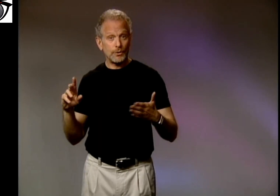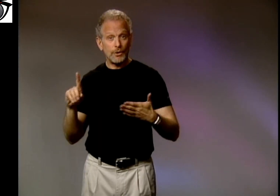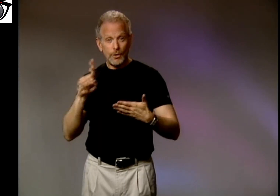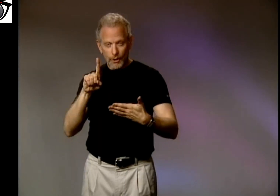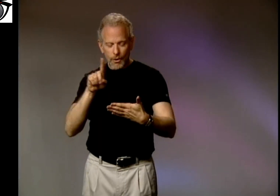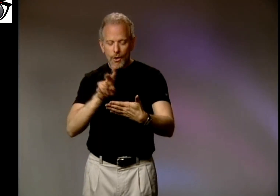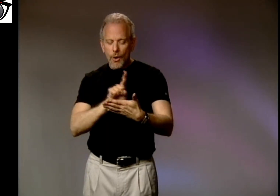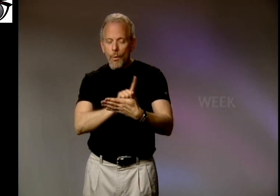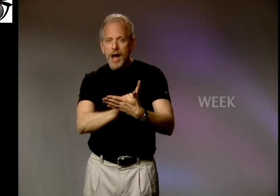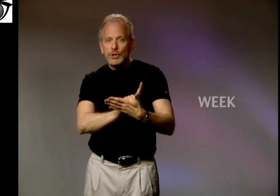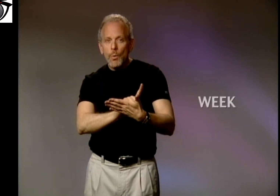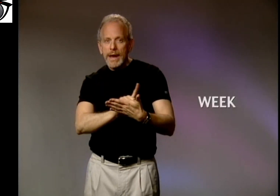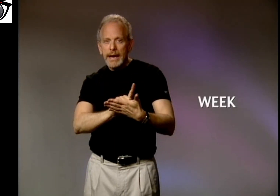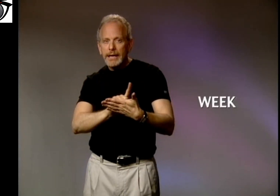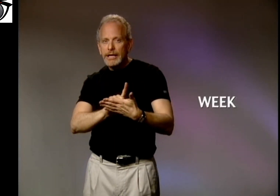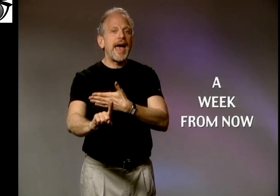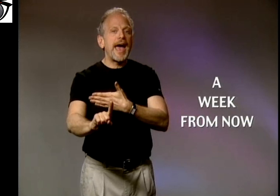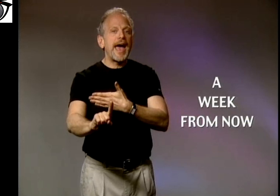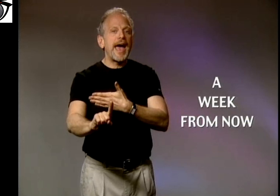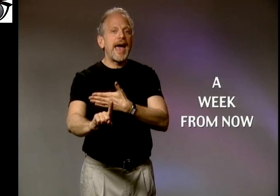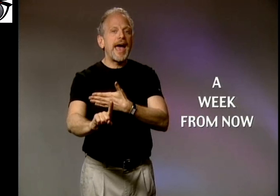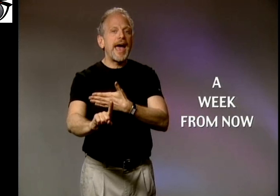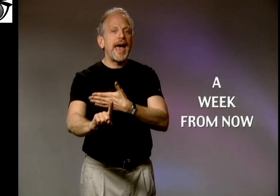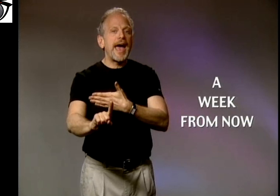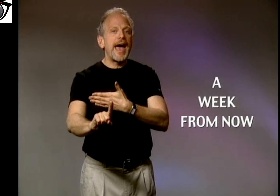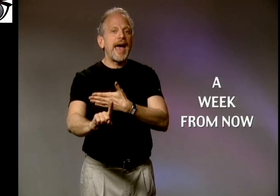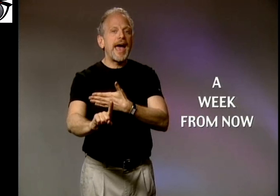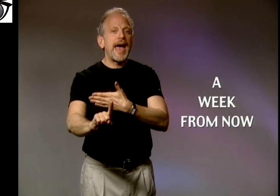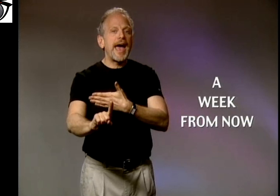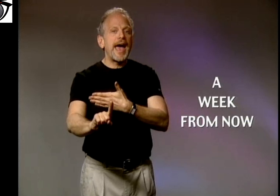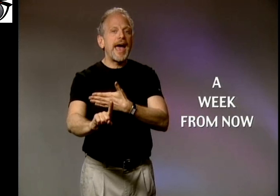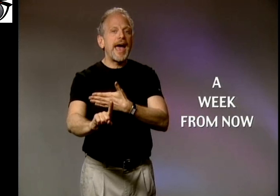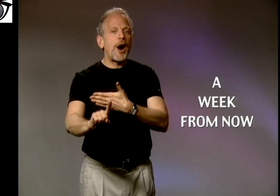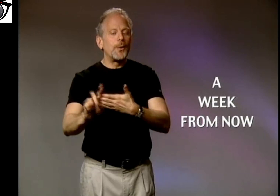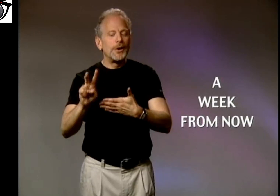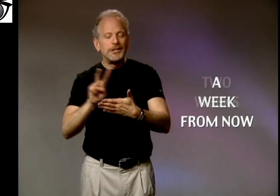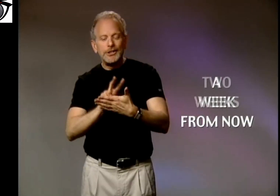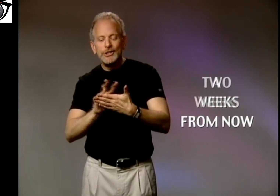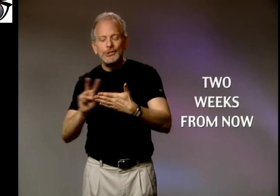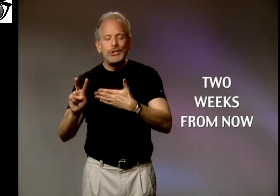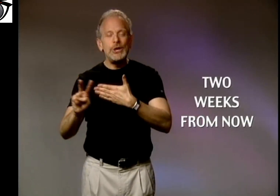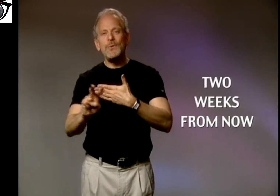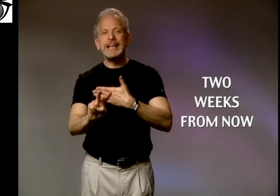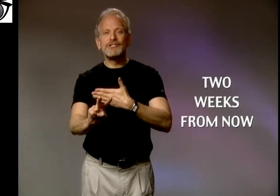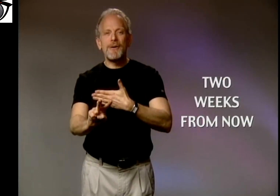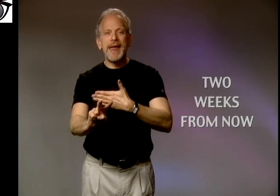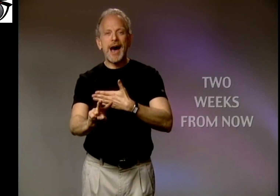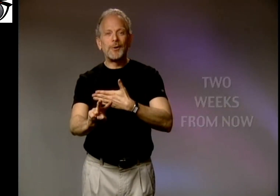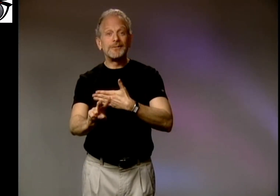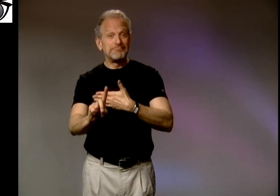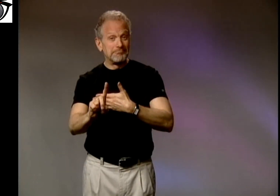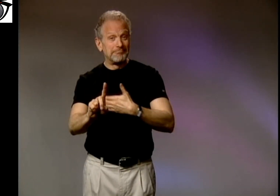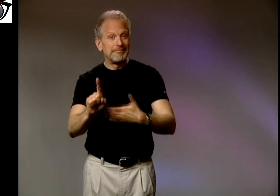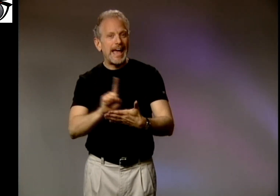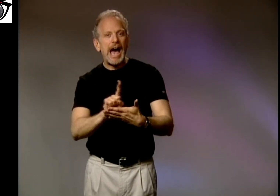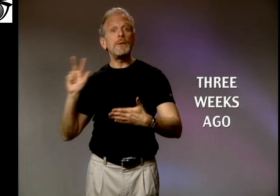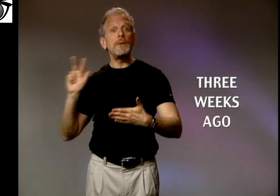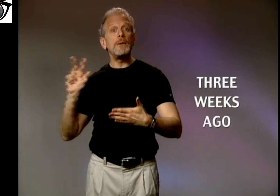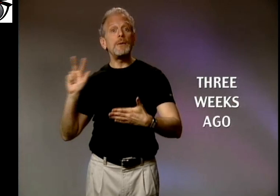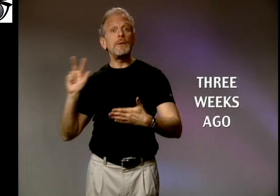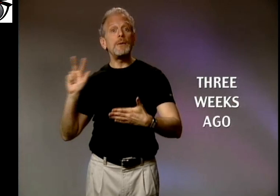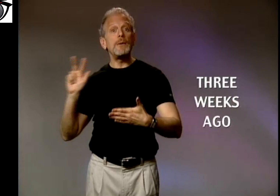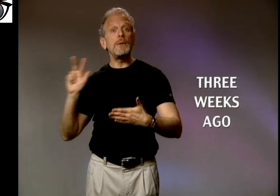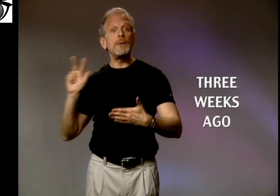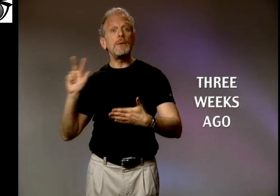Ready? Watch week change into a week from now, 2 weeks from now?